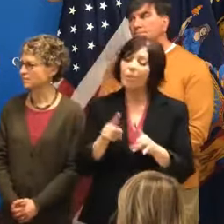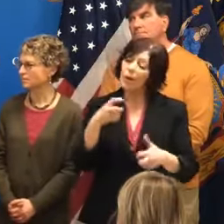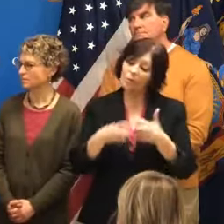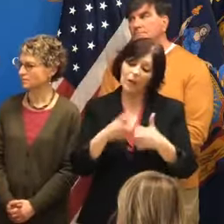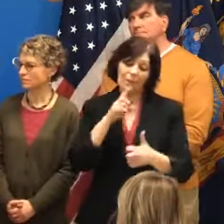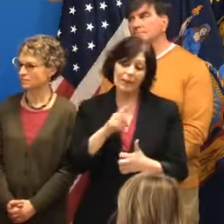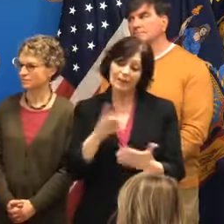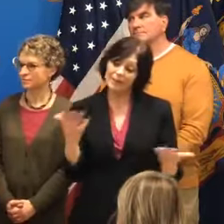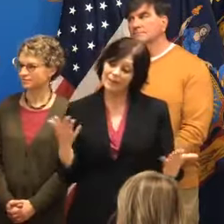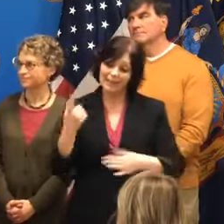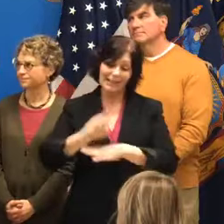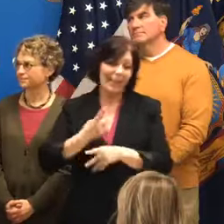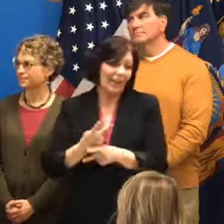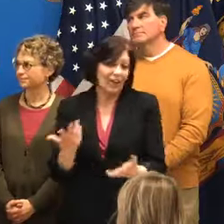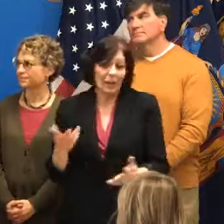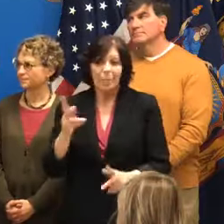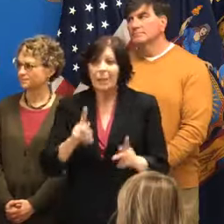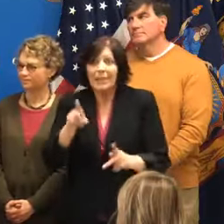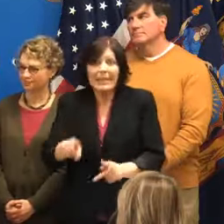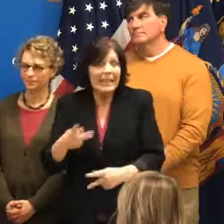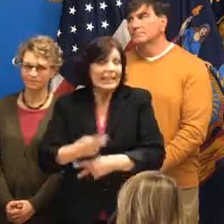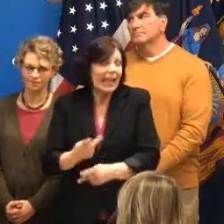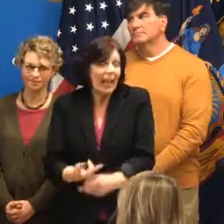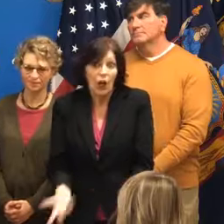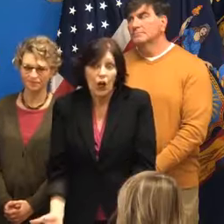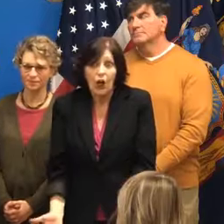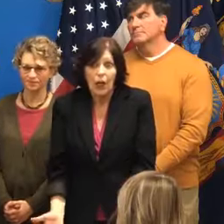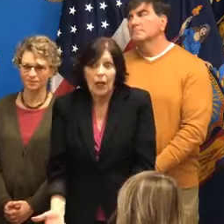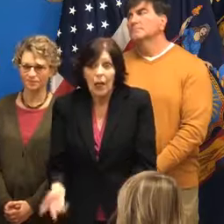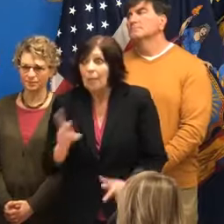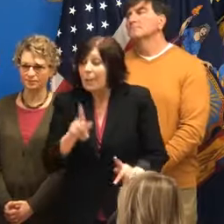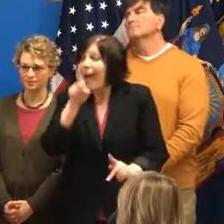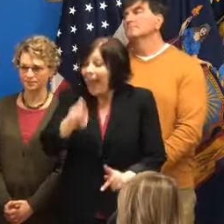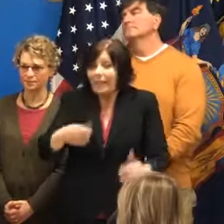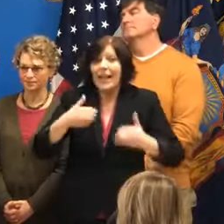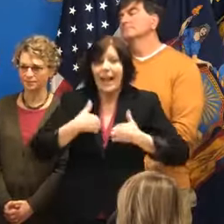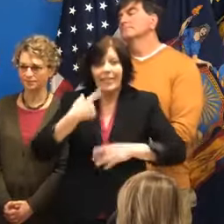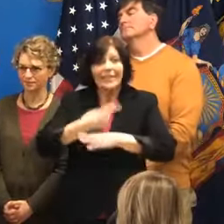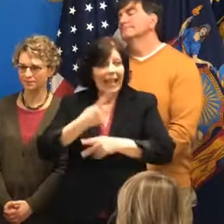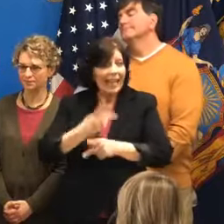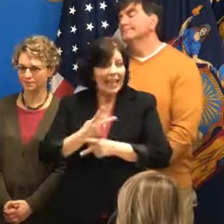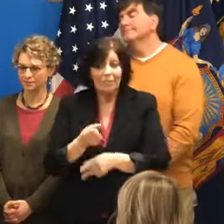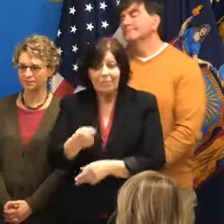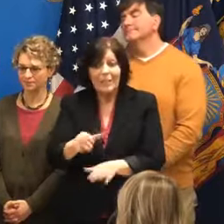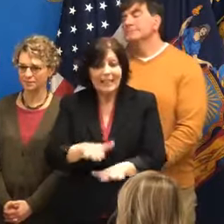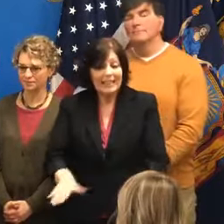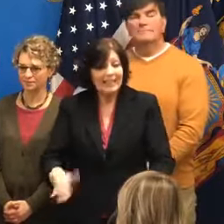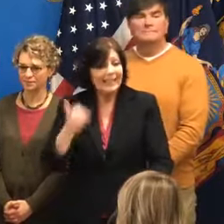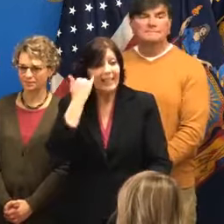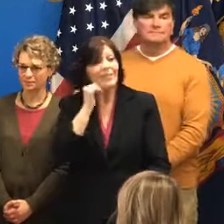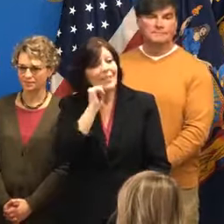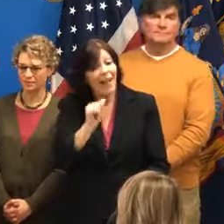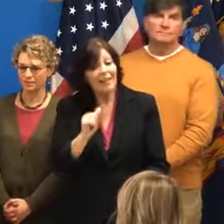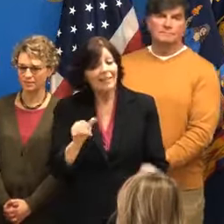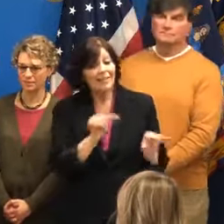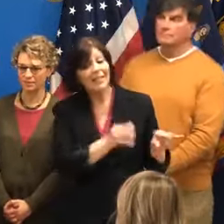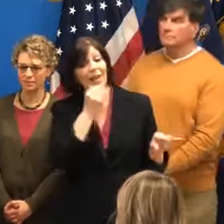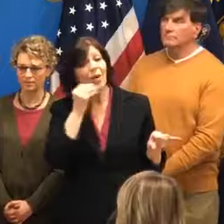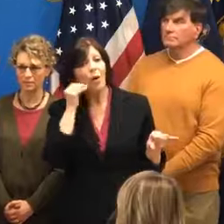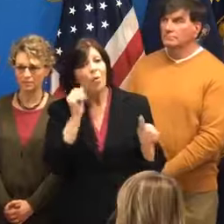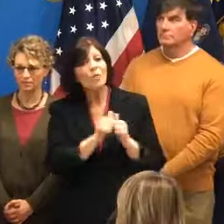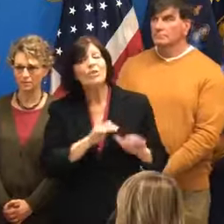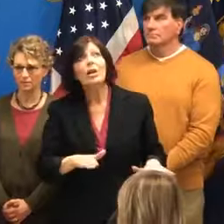is, you bring up the daycare. I mean, people need daycare. People have to have daycare. They have to have a place to put their children. If they don't, they have to stay home with their children, which has a